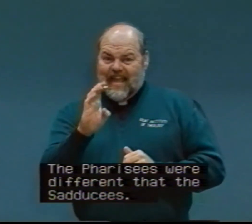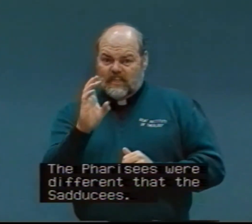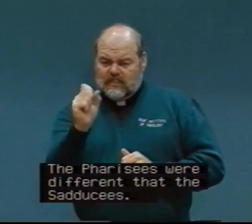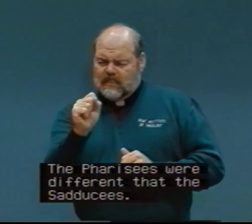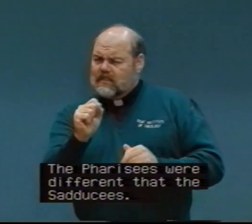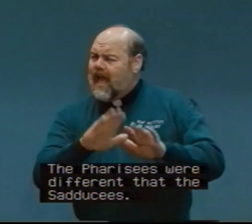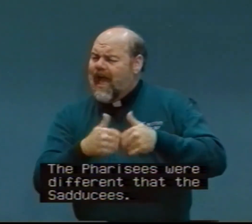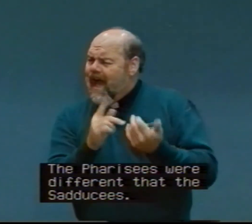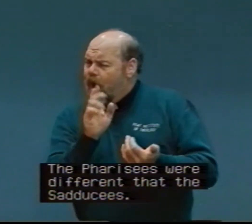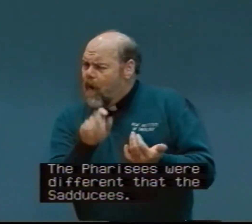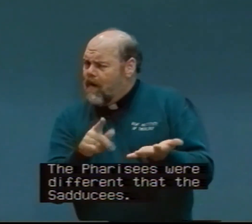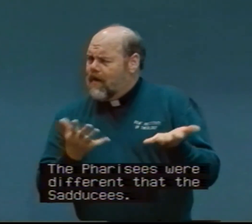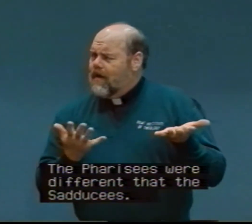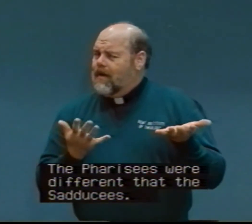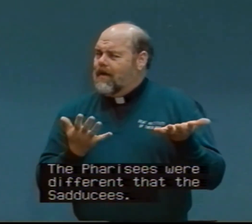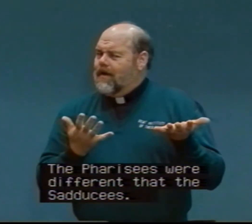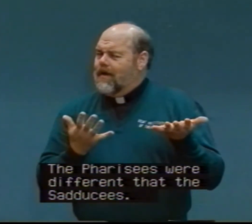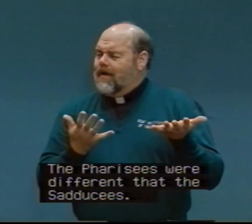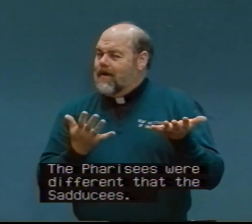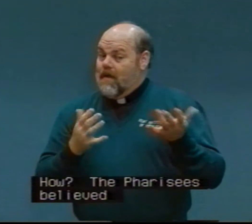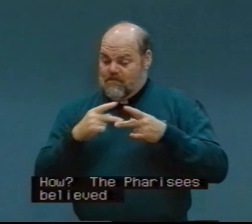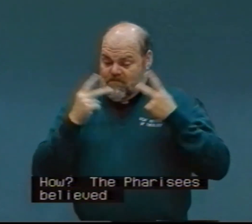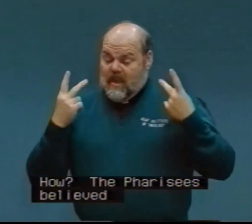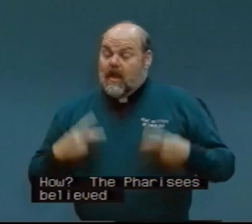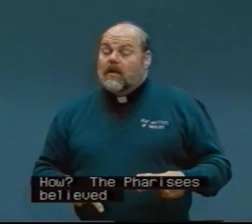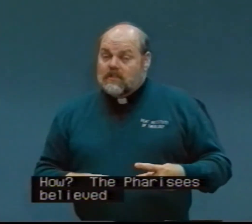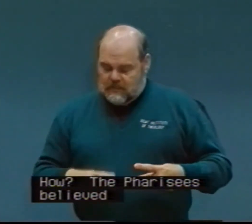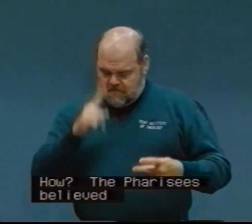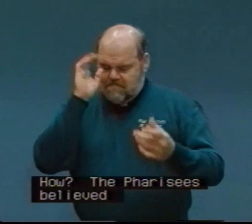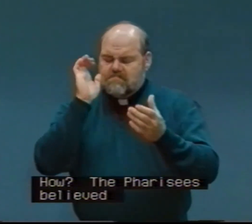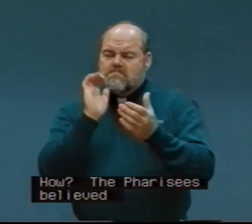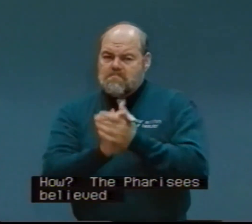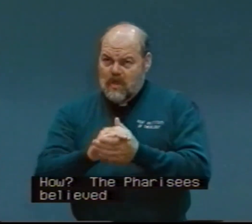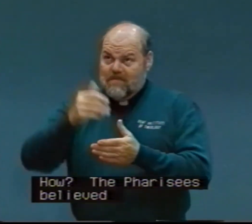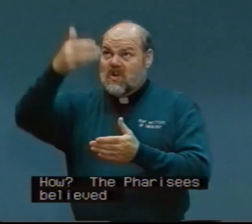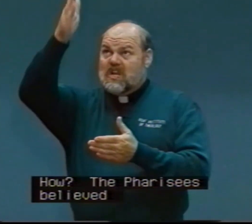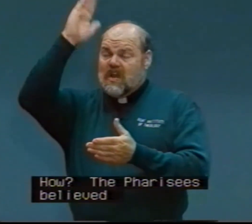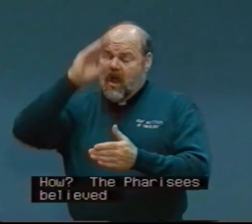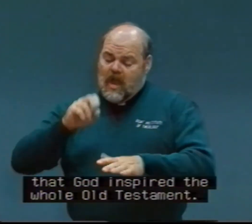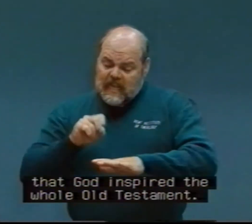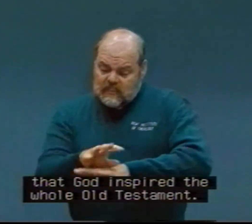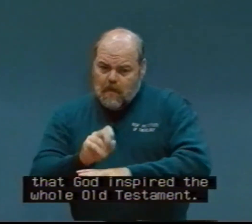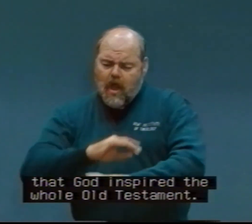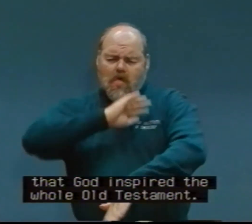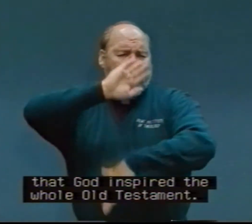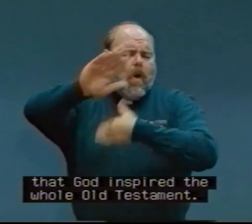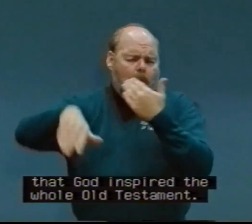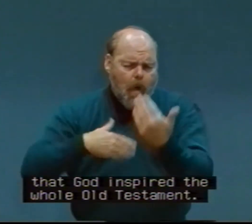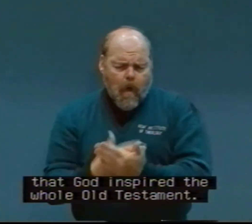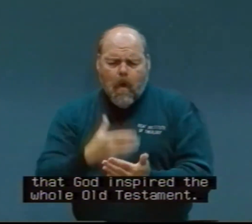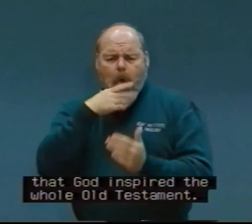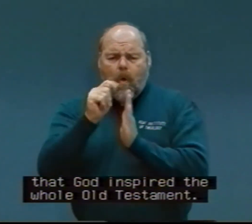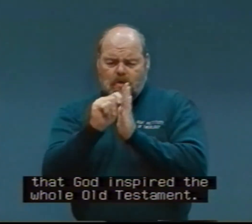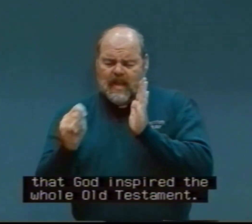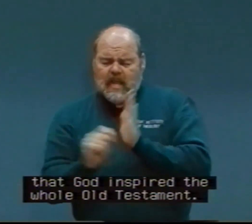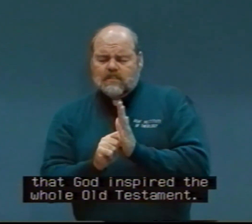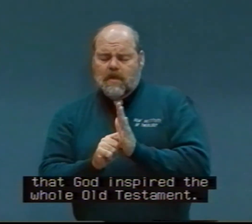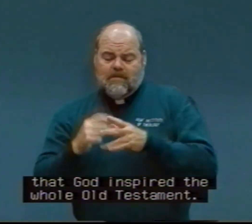were different from the Sadducees. How? The Pharisees believed that God inspired the whole